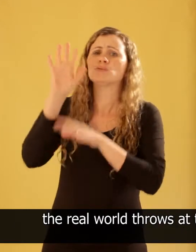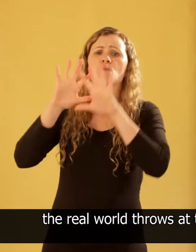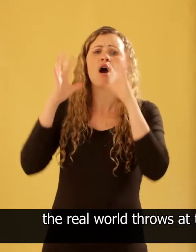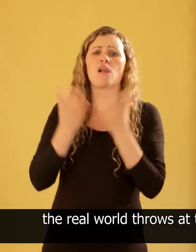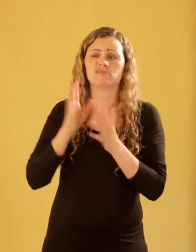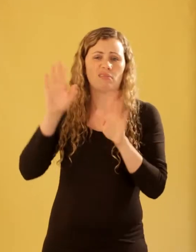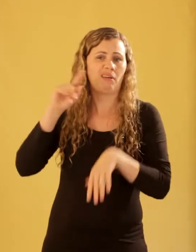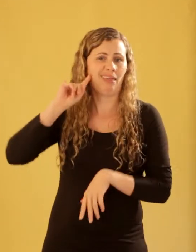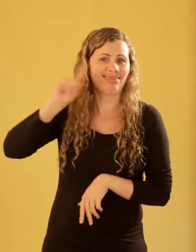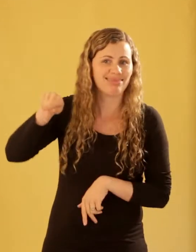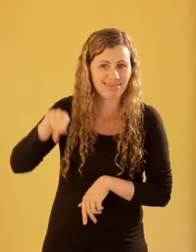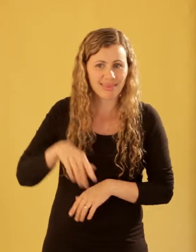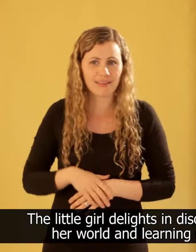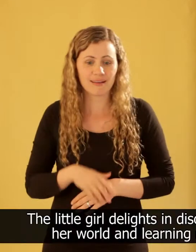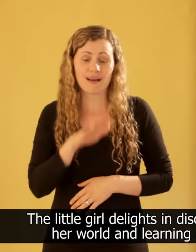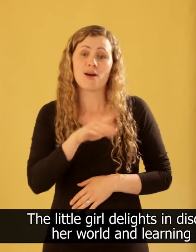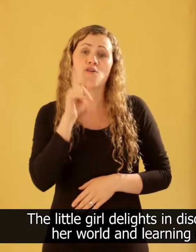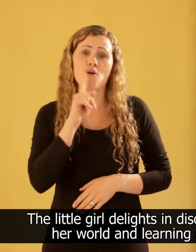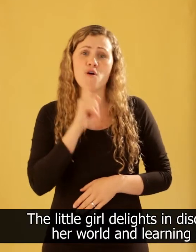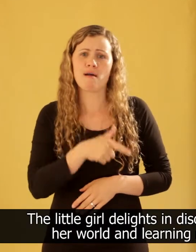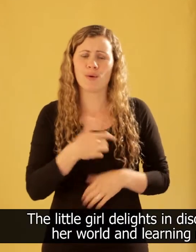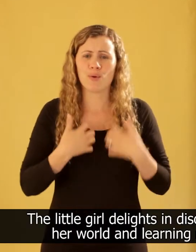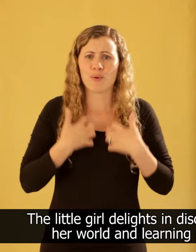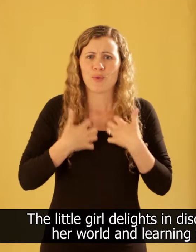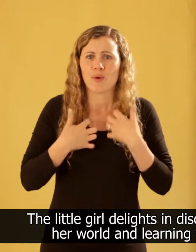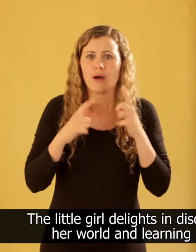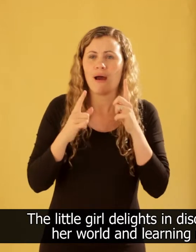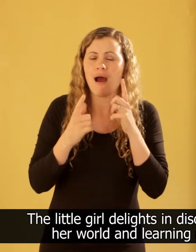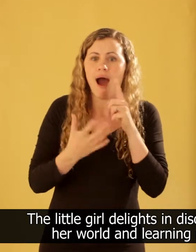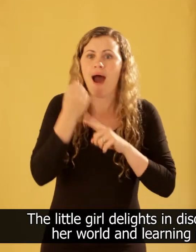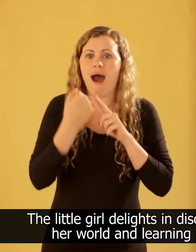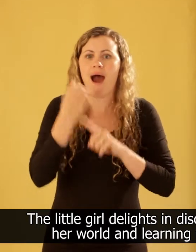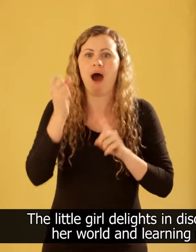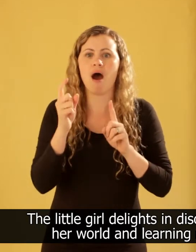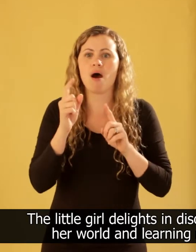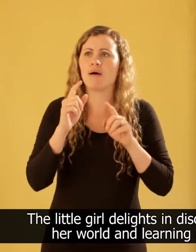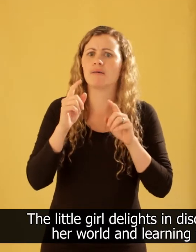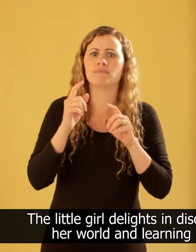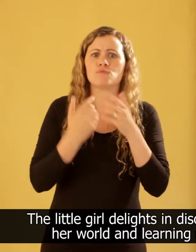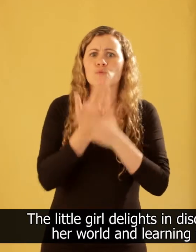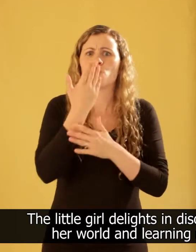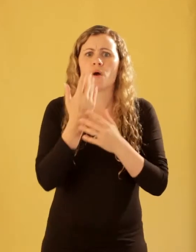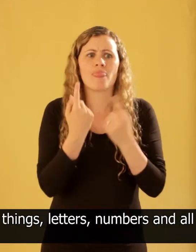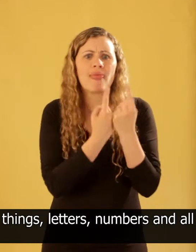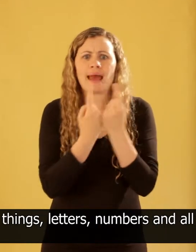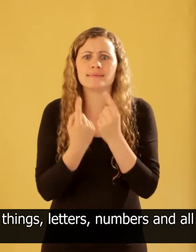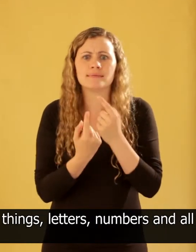them. The little girl delights in discovering her world and learning new things,